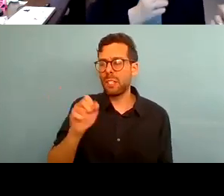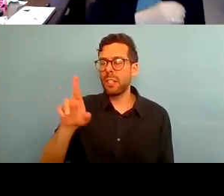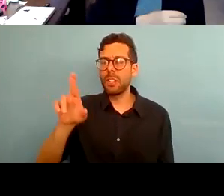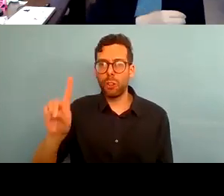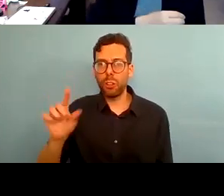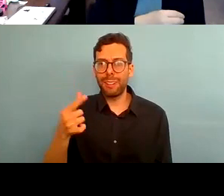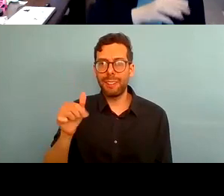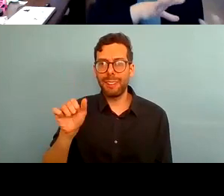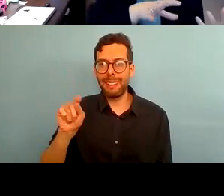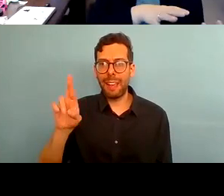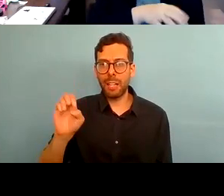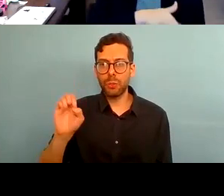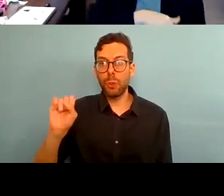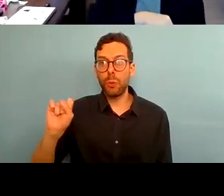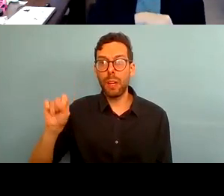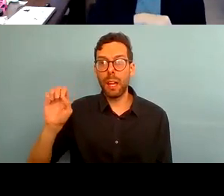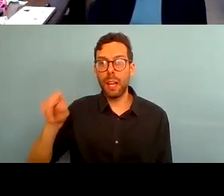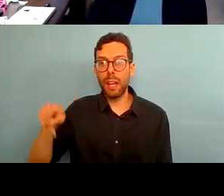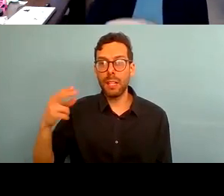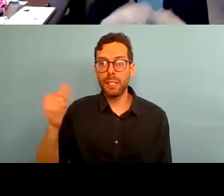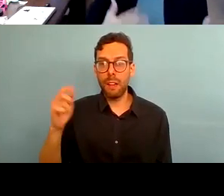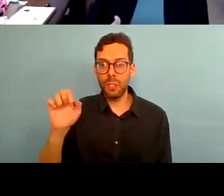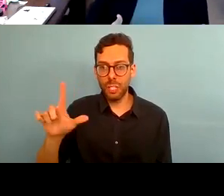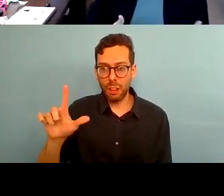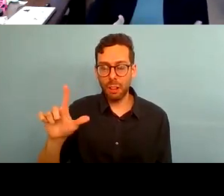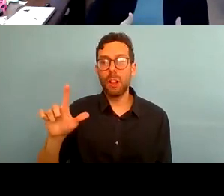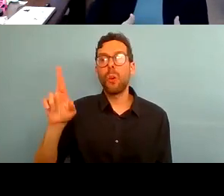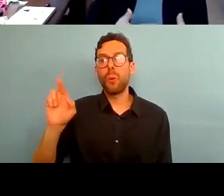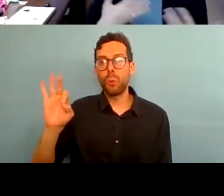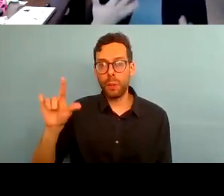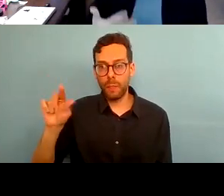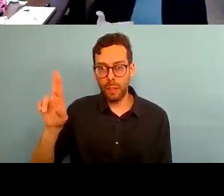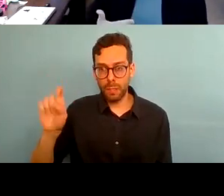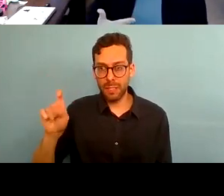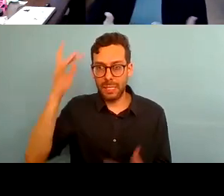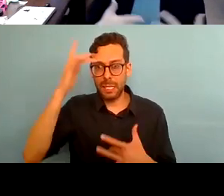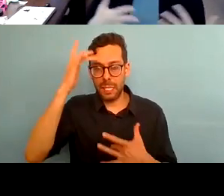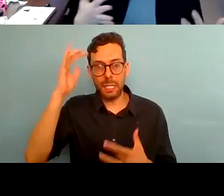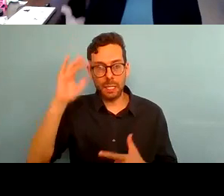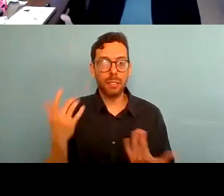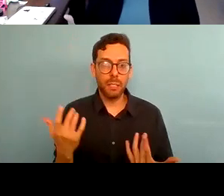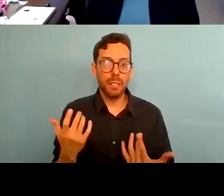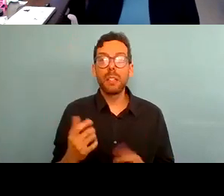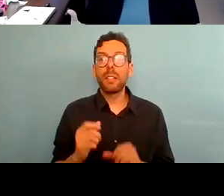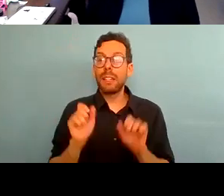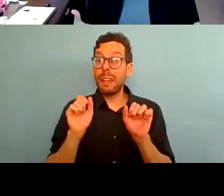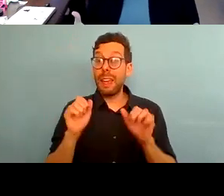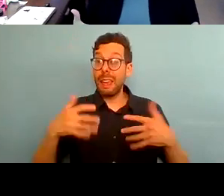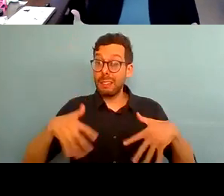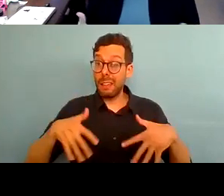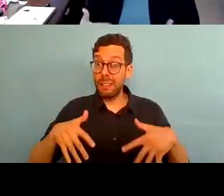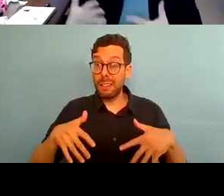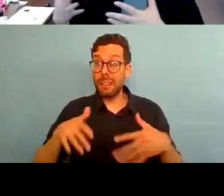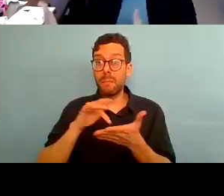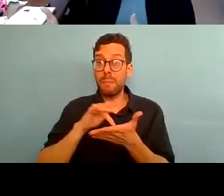reflux disease. That's that acronym that's up there. Anxiety can also cause sleep issues. Medications can cause sleep